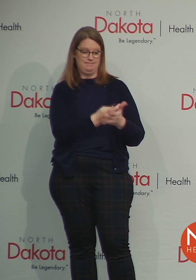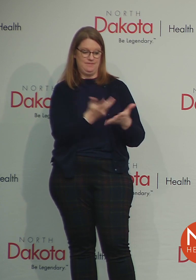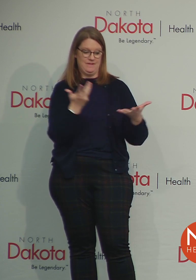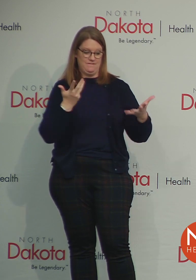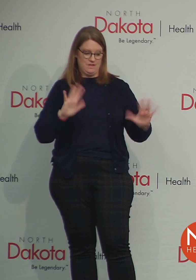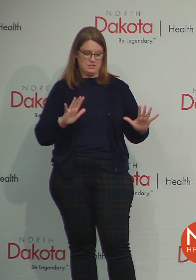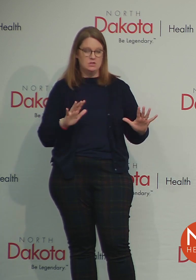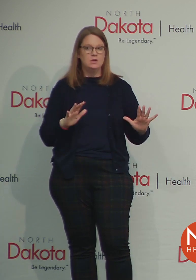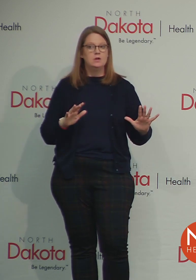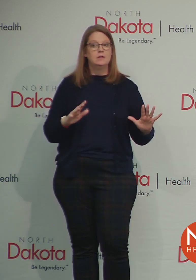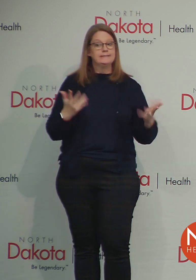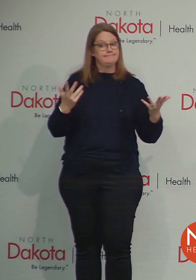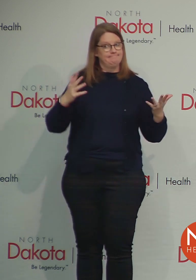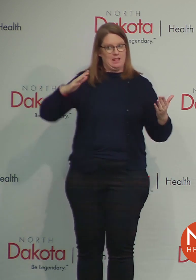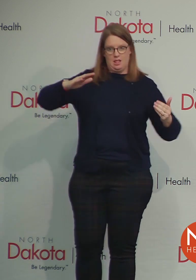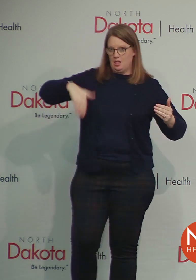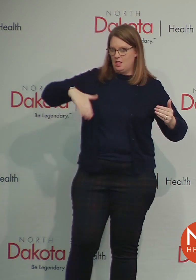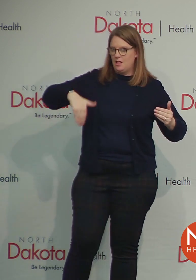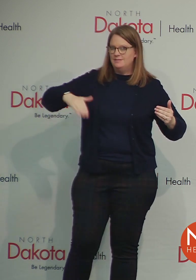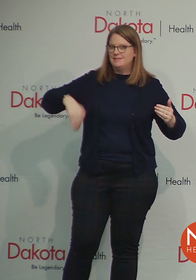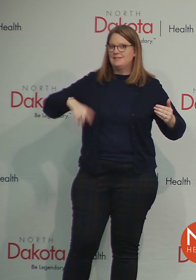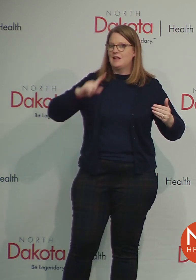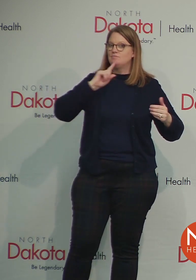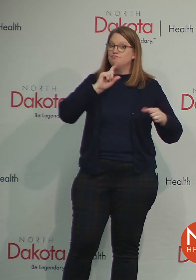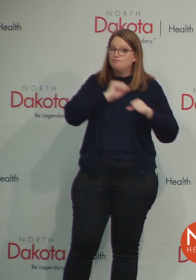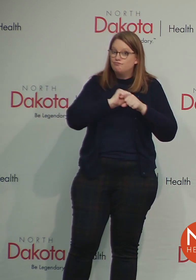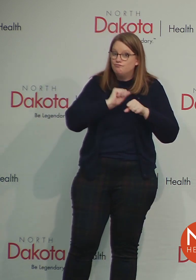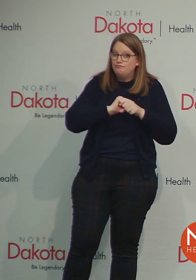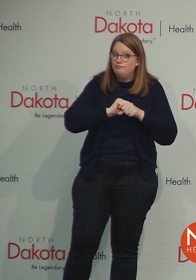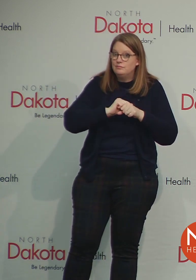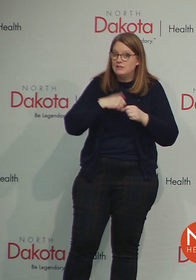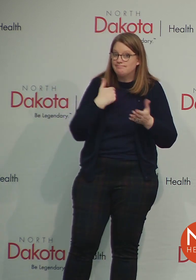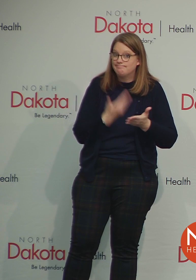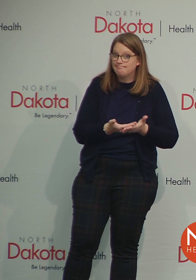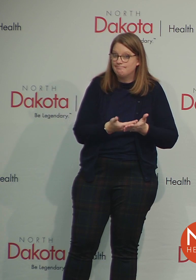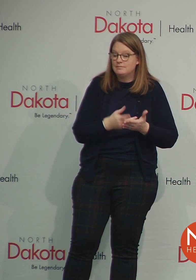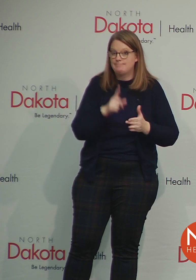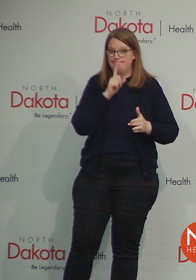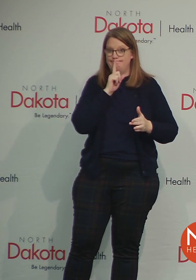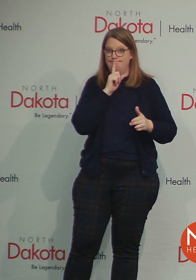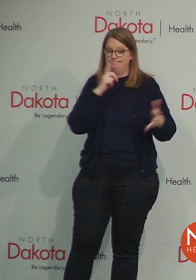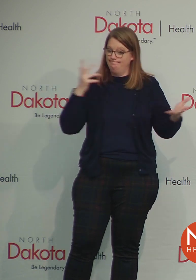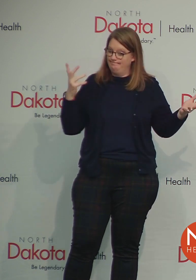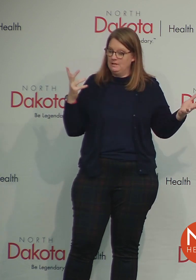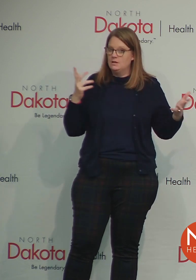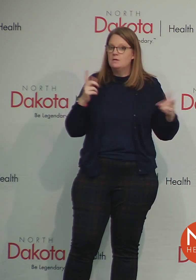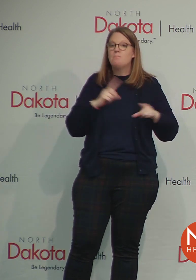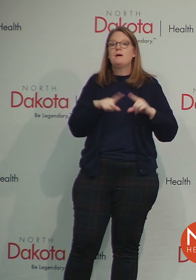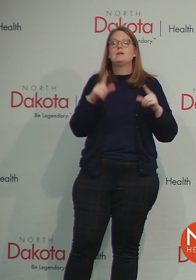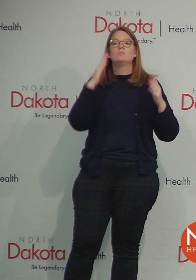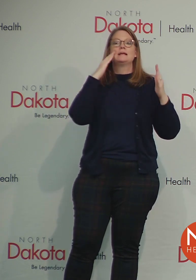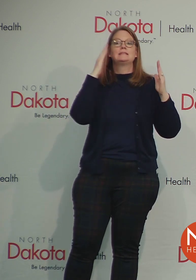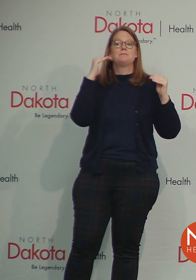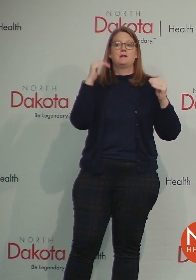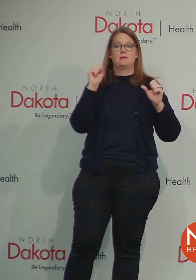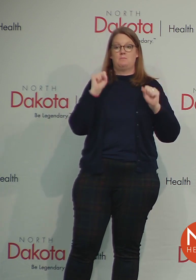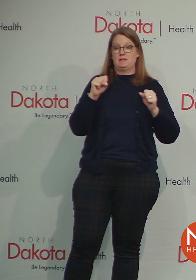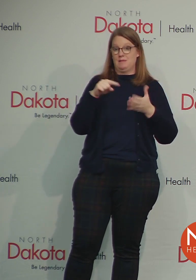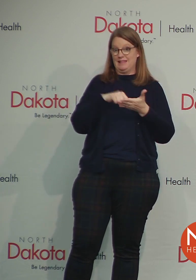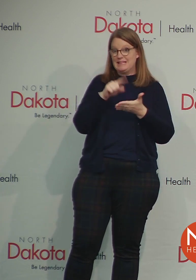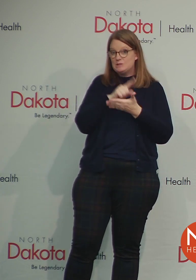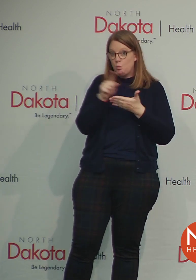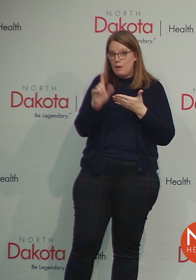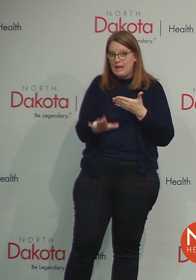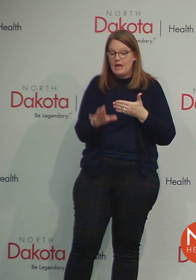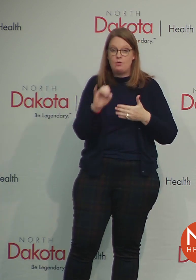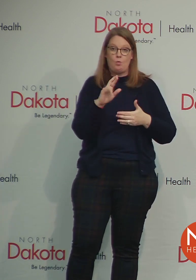We don't have official notification yet as to when we'll receive that vaccine, but we are expecting it even possibly this weekend